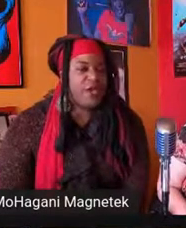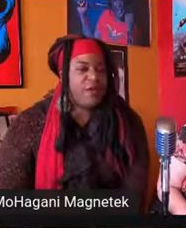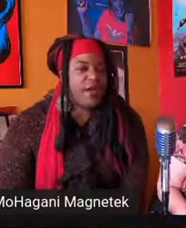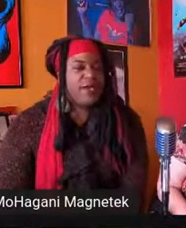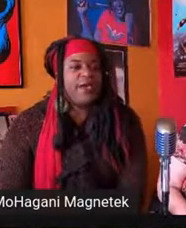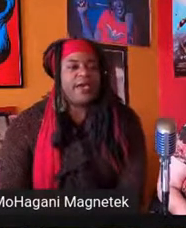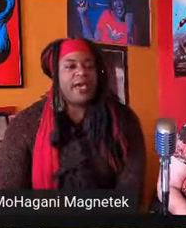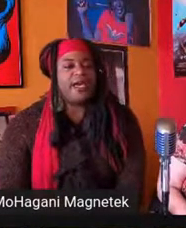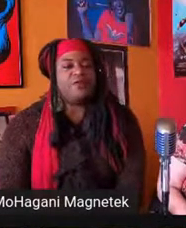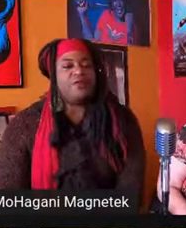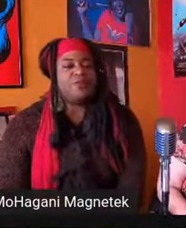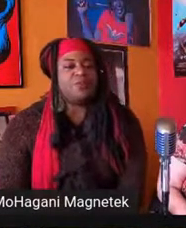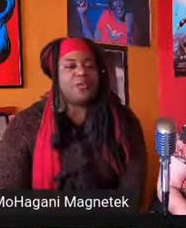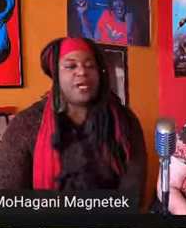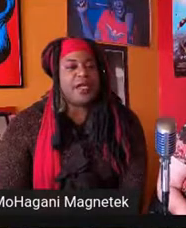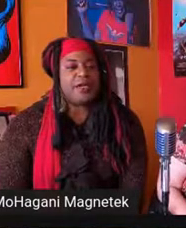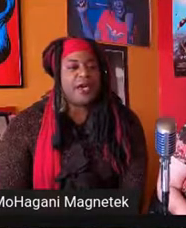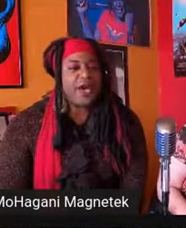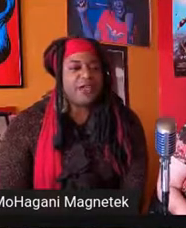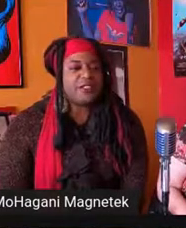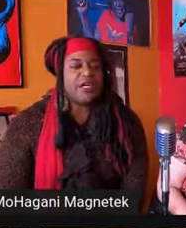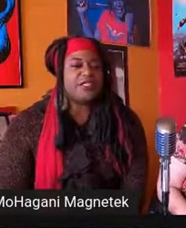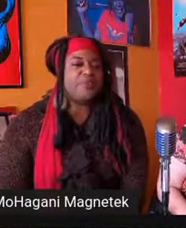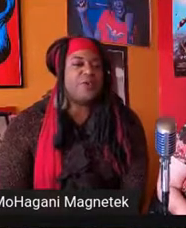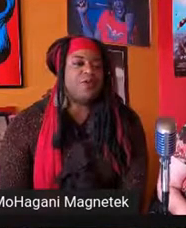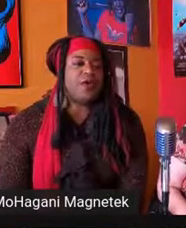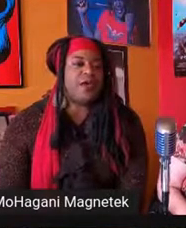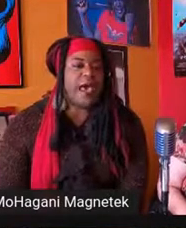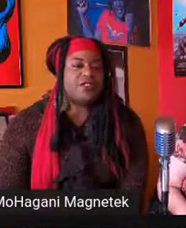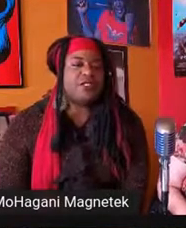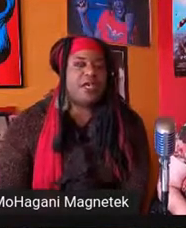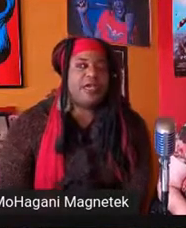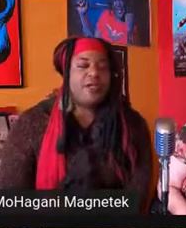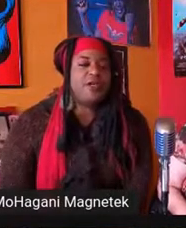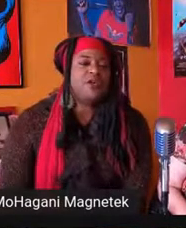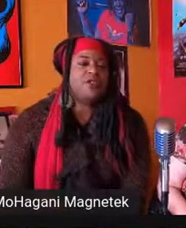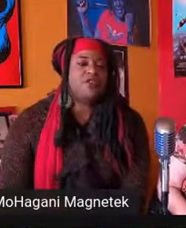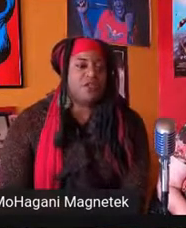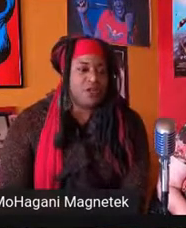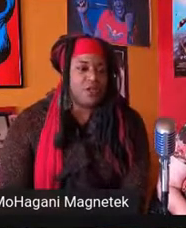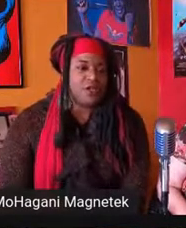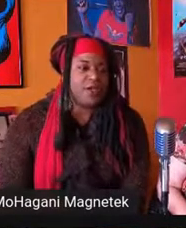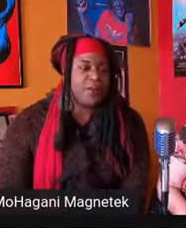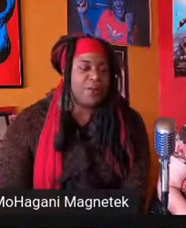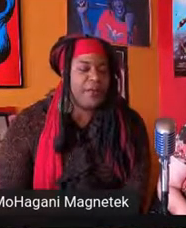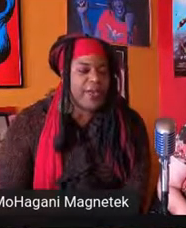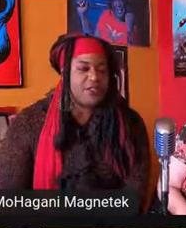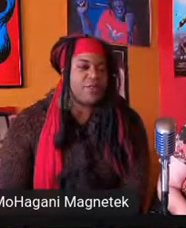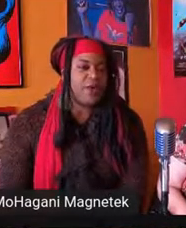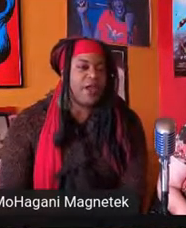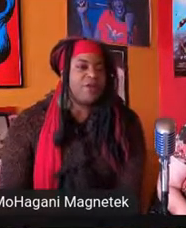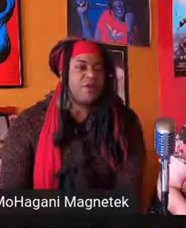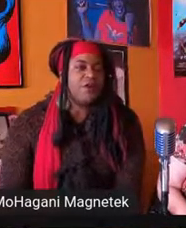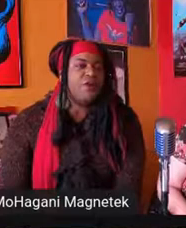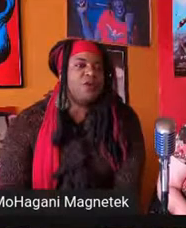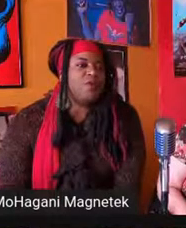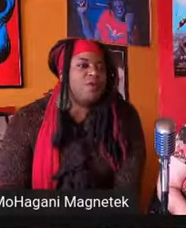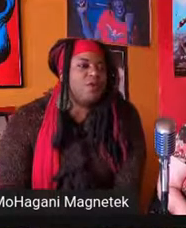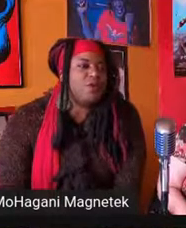2K, right? And if you put that in the context, if we were actually in theater, in a place or